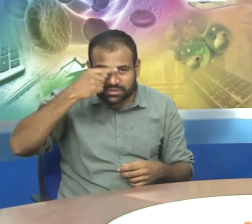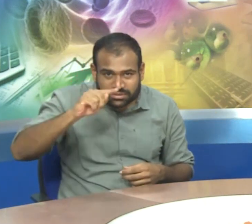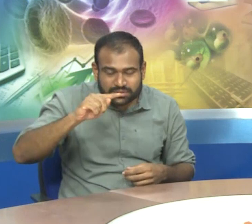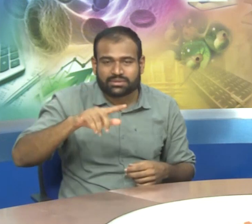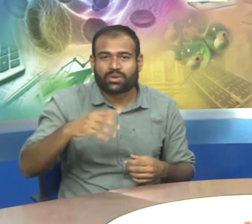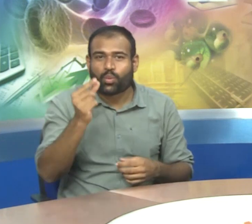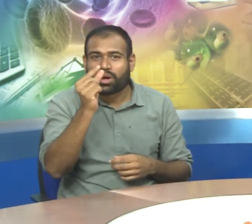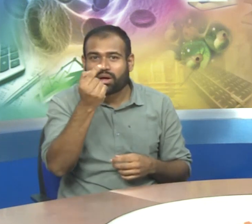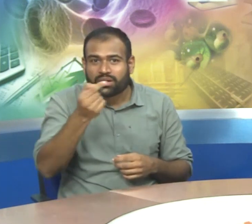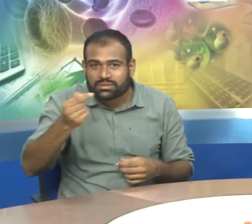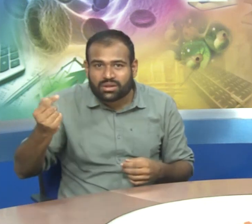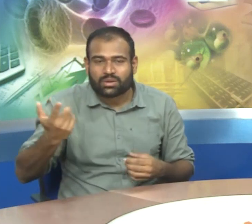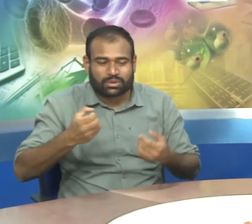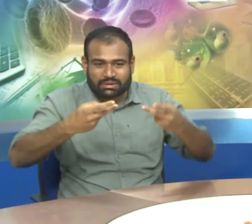another language on demand.